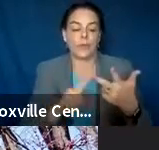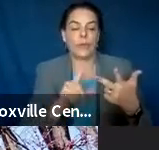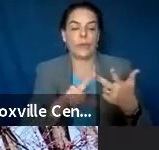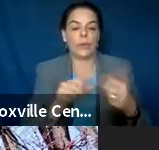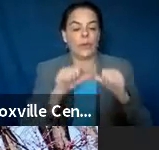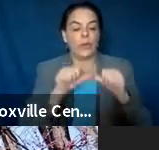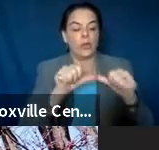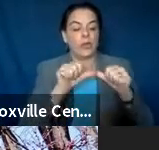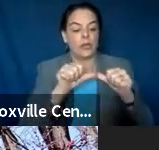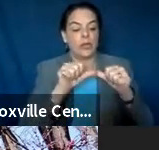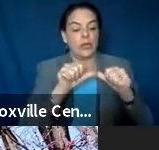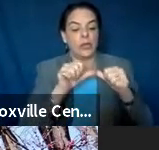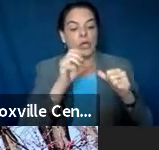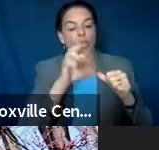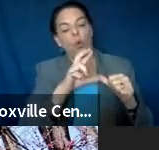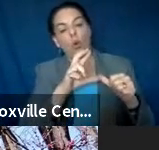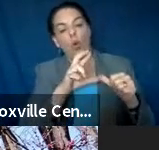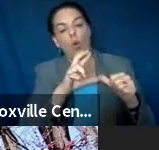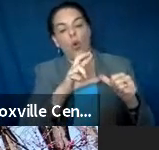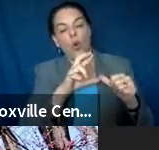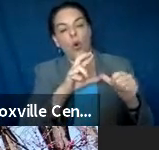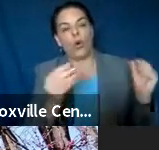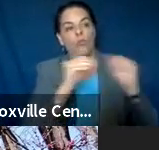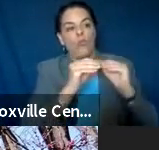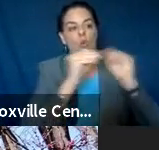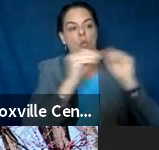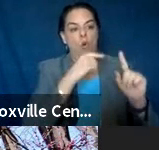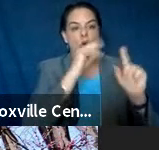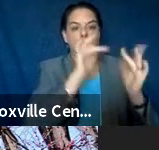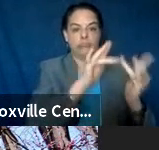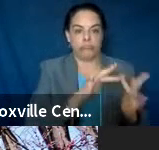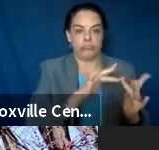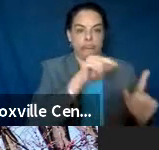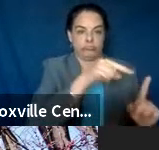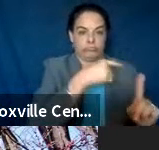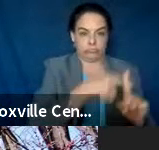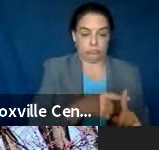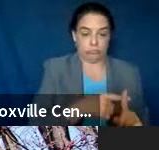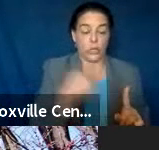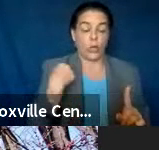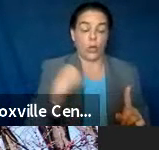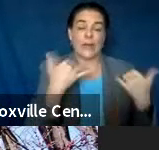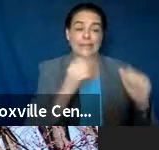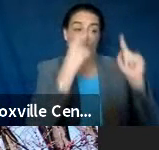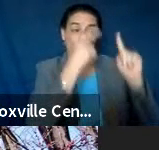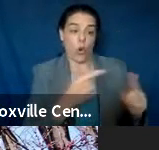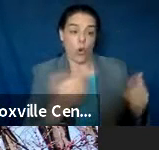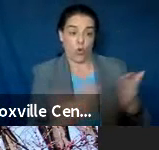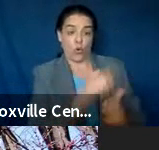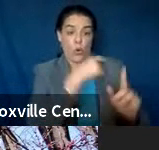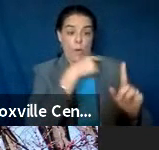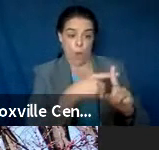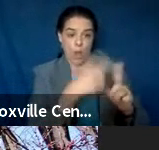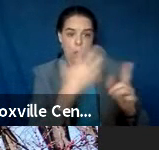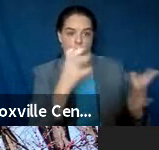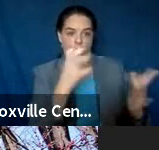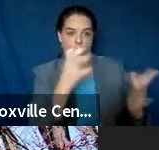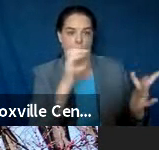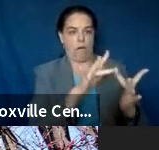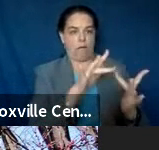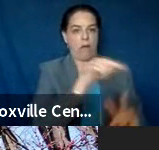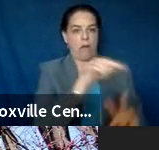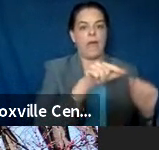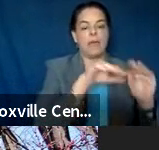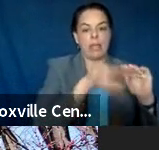sustained or increased public health capability. The goal remains to initiate investigations for all new cases within 24 hours of